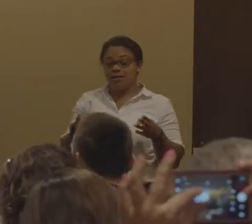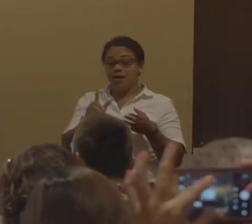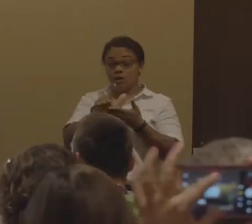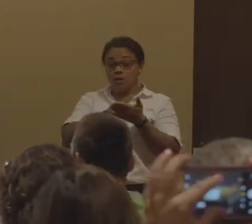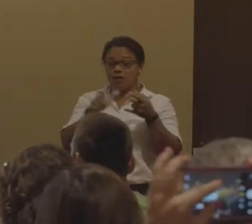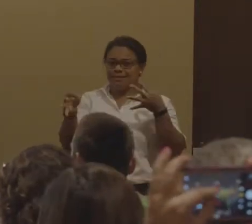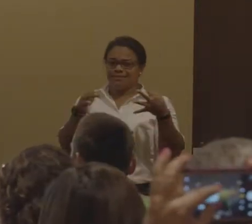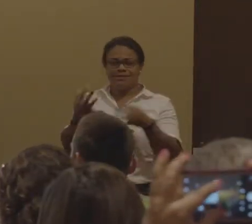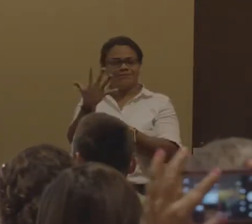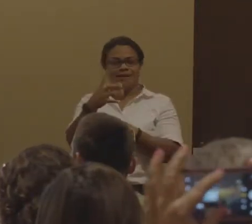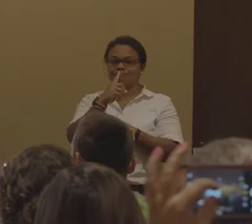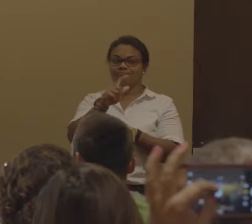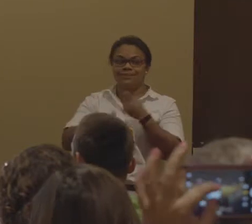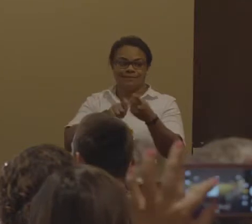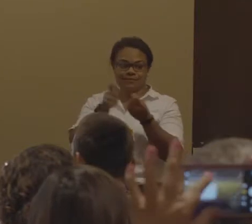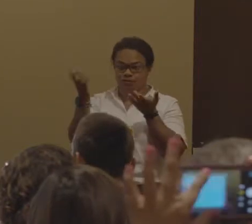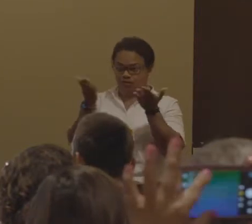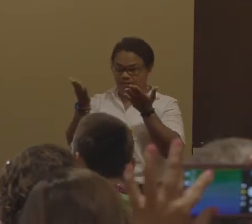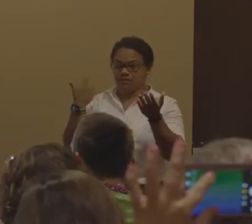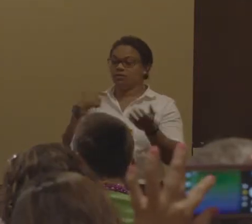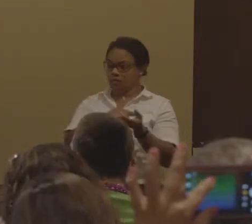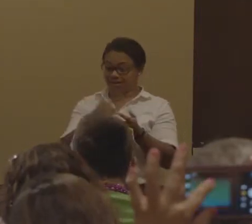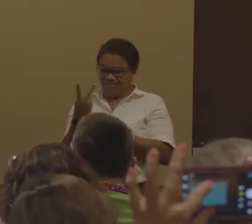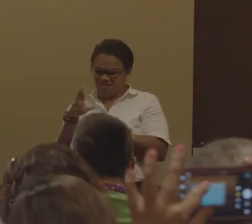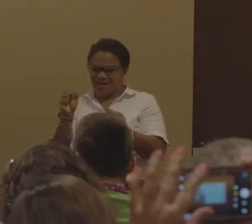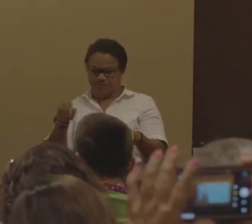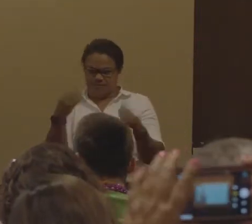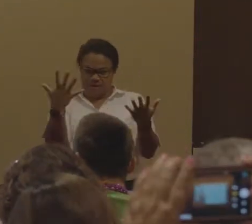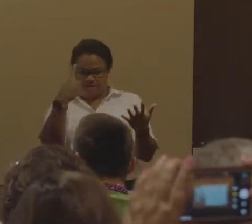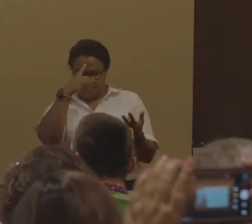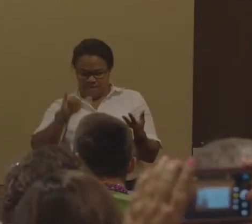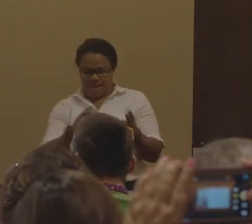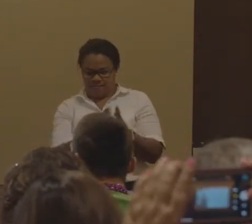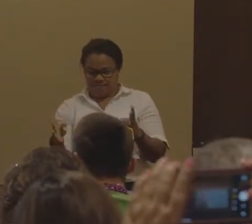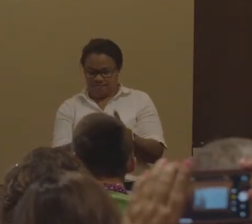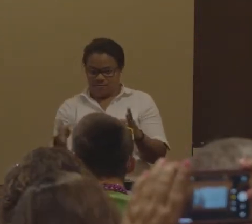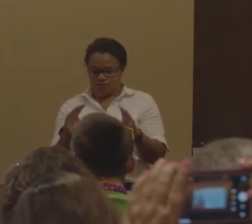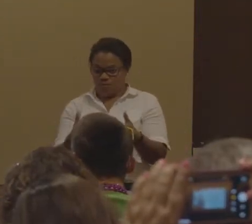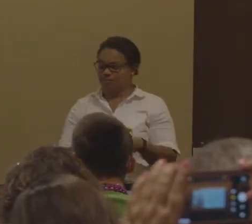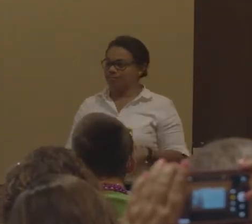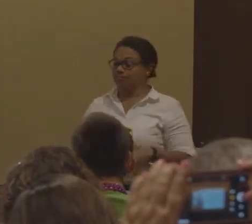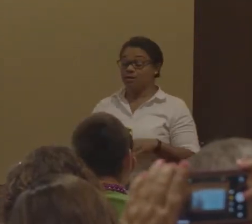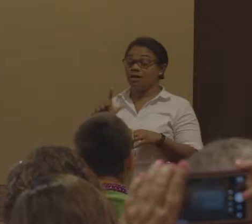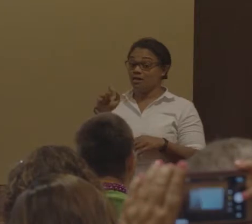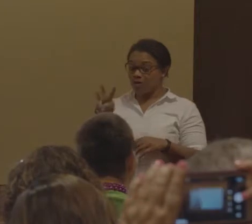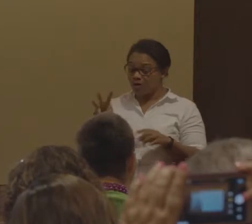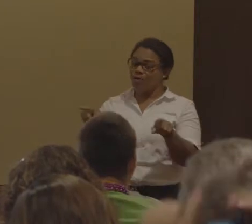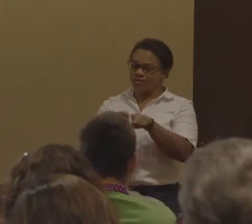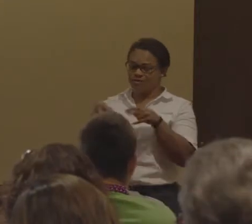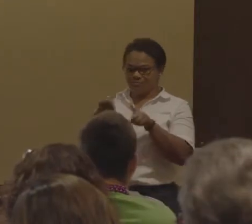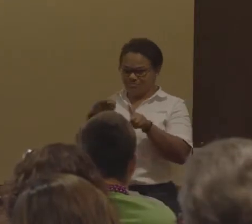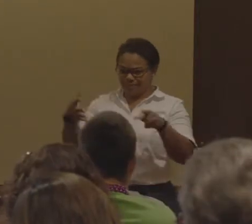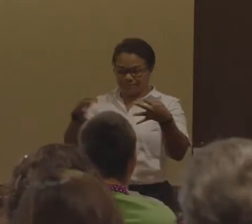5 very specific services that we provide under the pre-employment transition services. The law also says that we